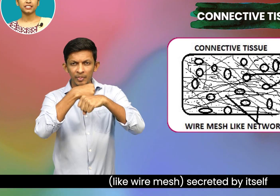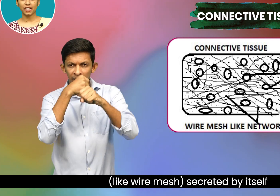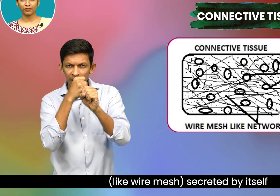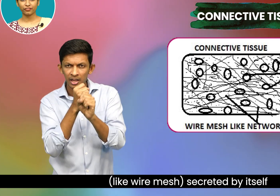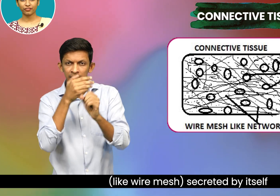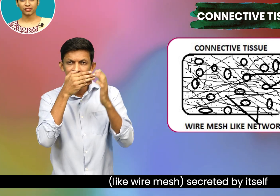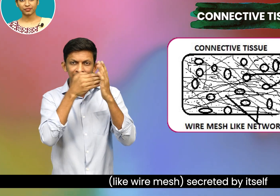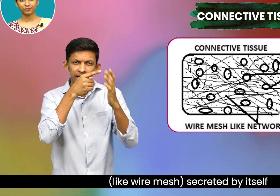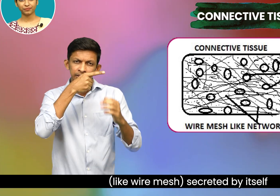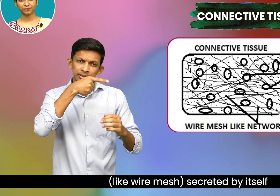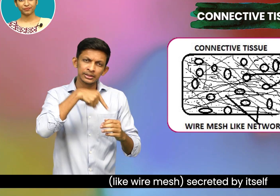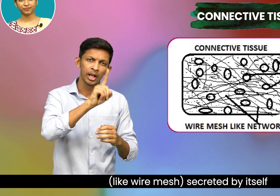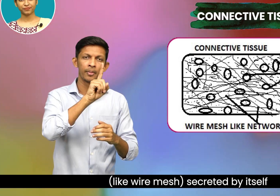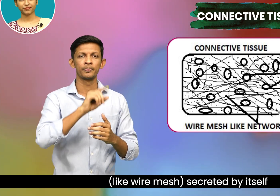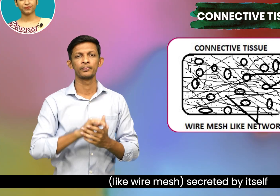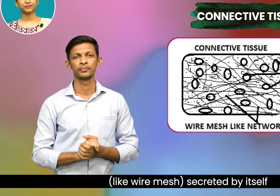by itself.